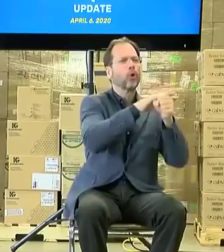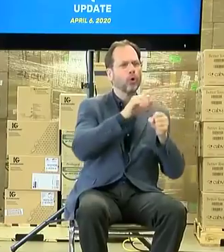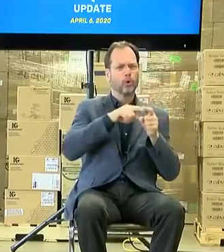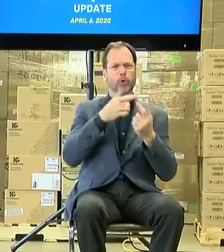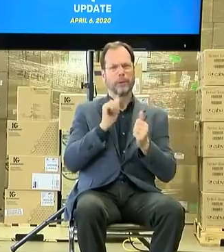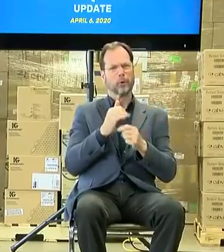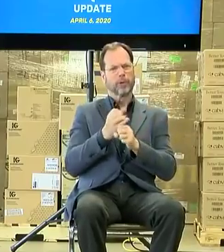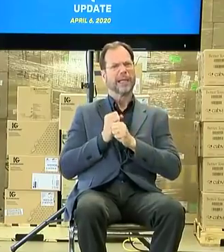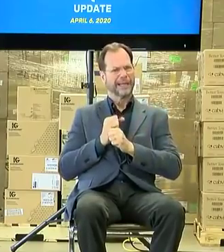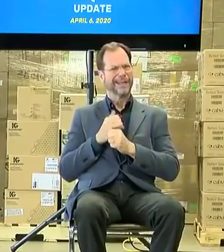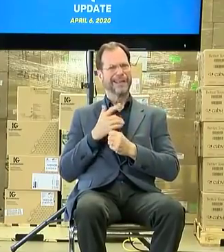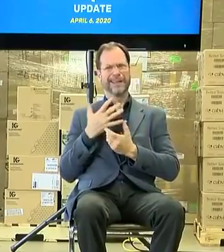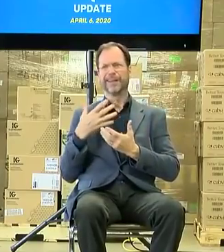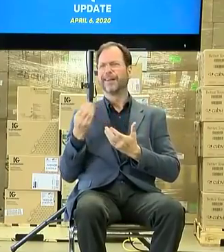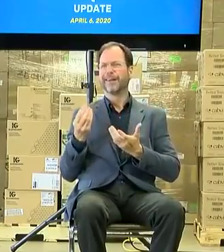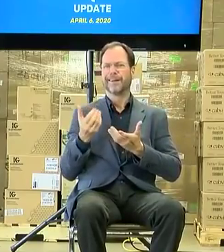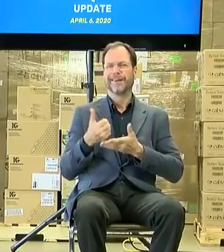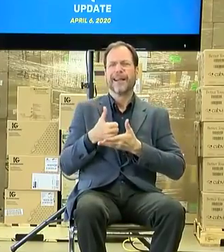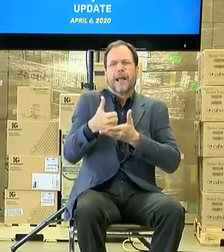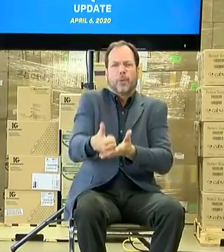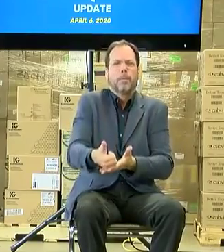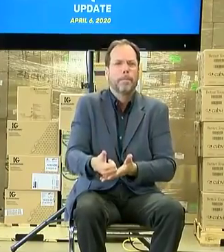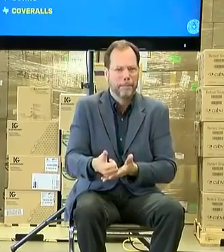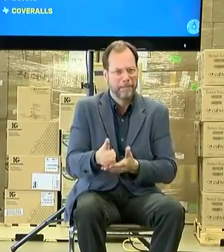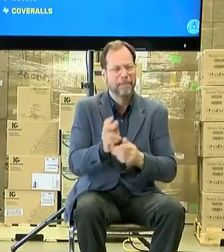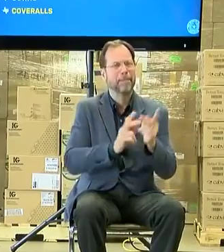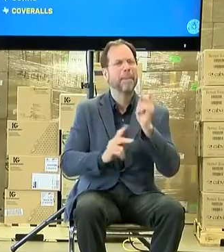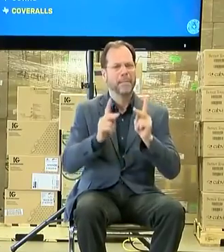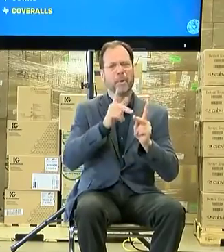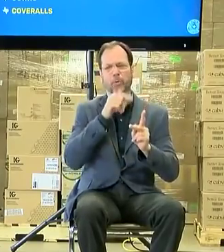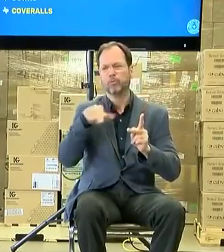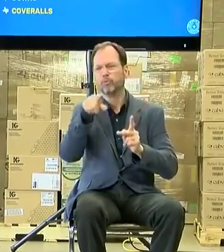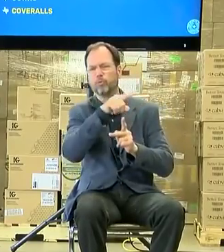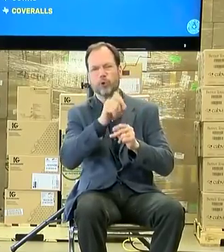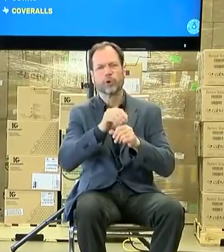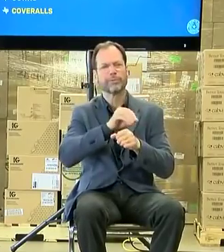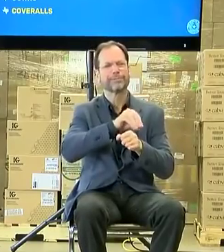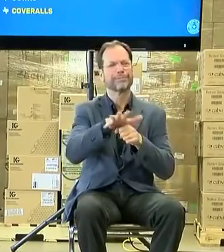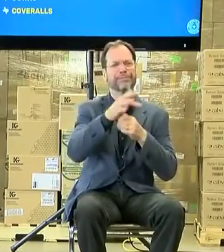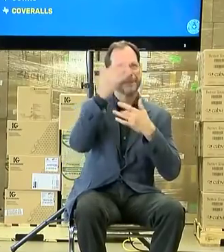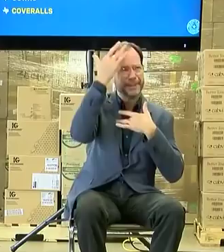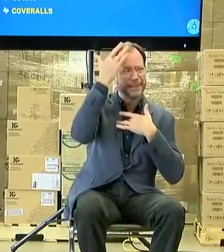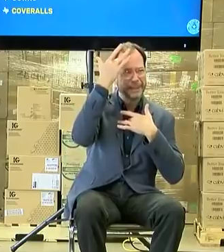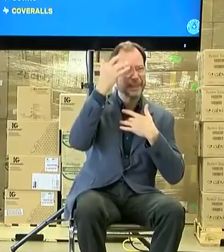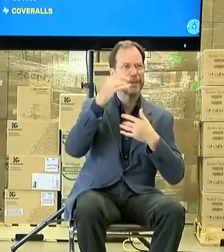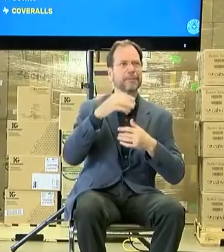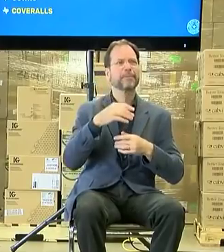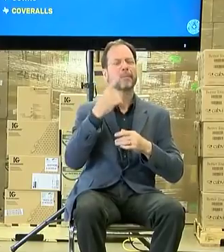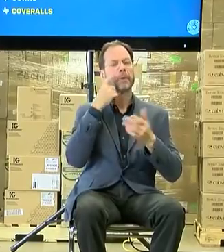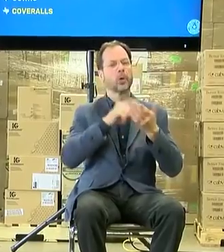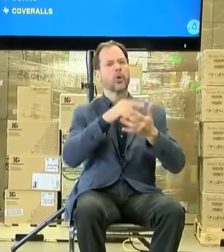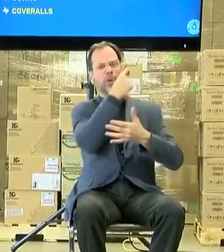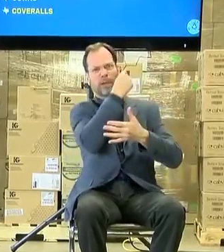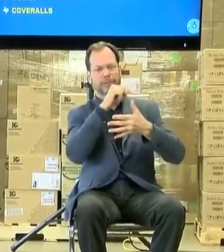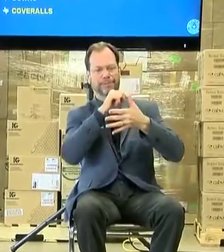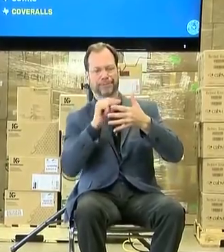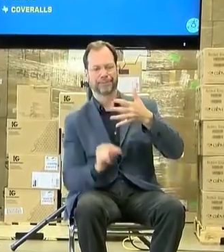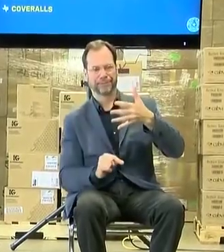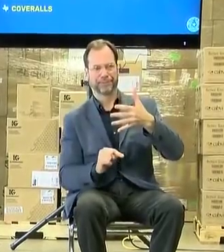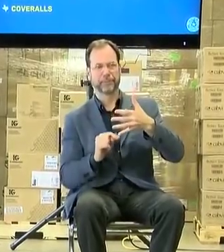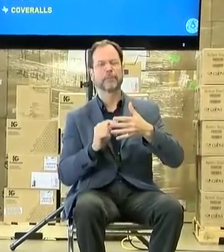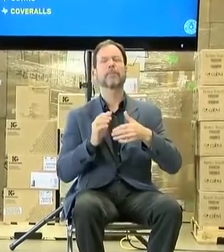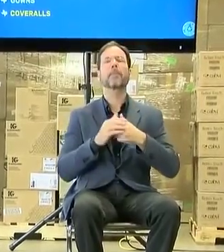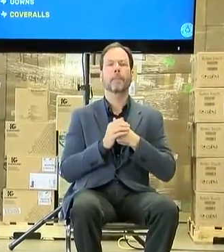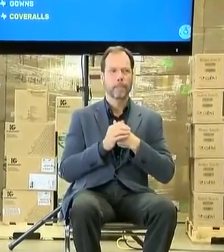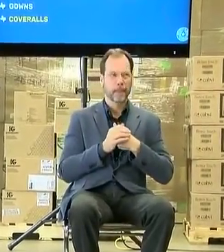respond to the challenges posed by COVID-19. So you can see on the screen behind me, there